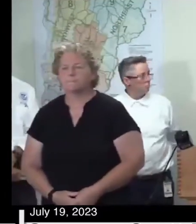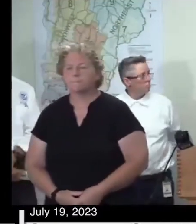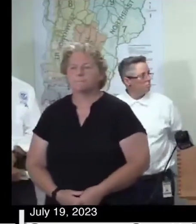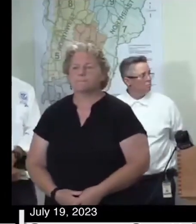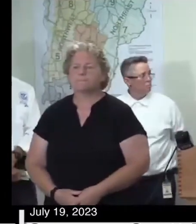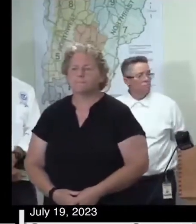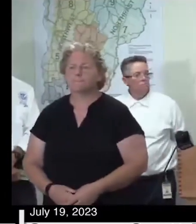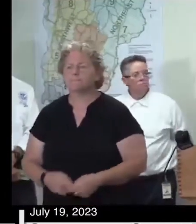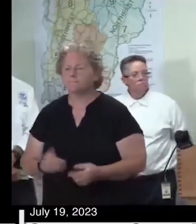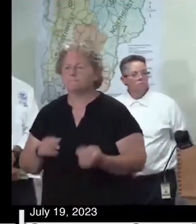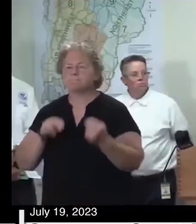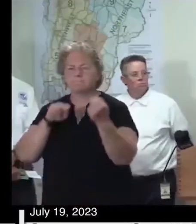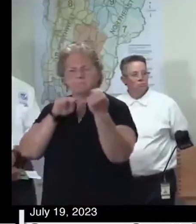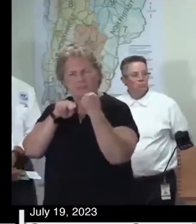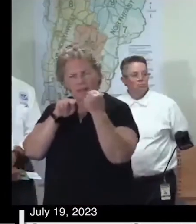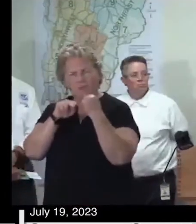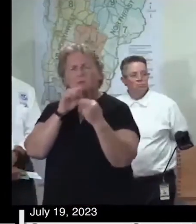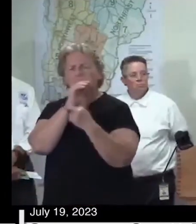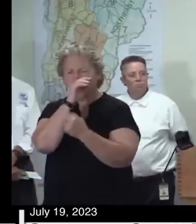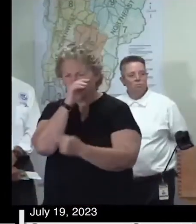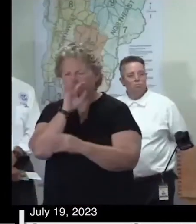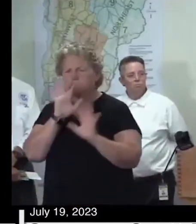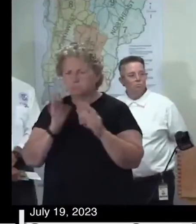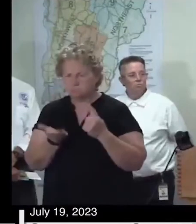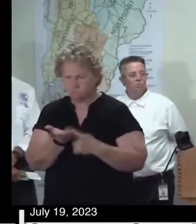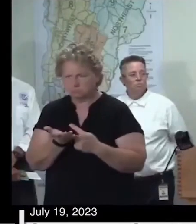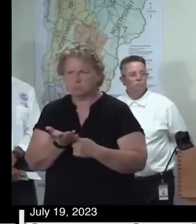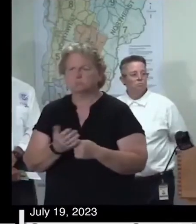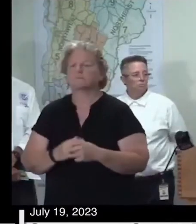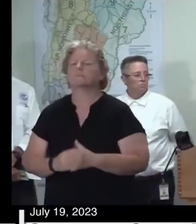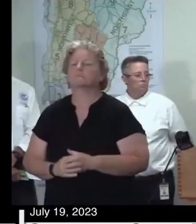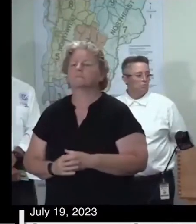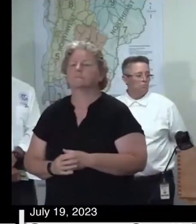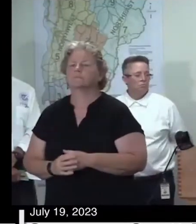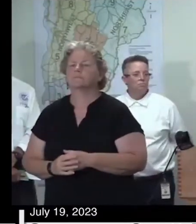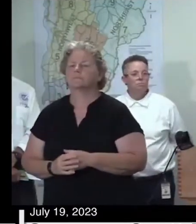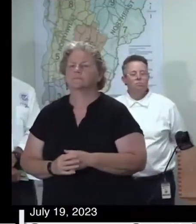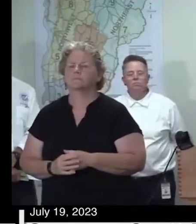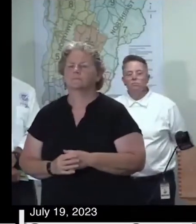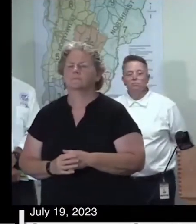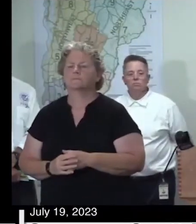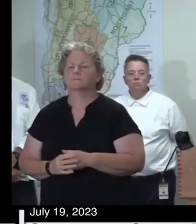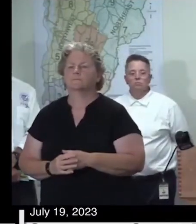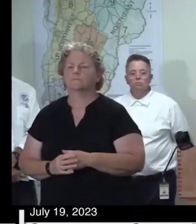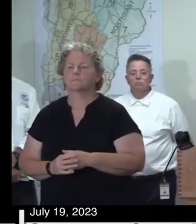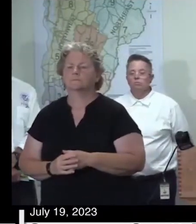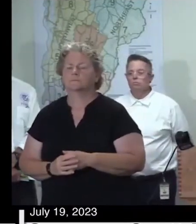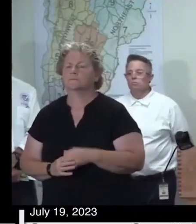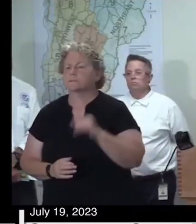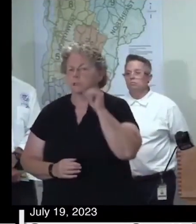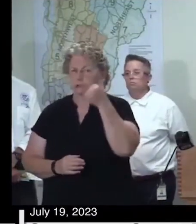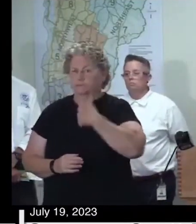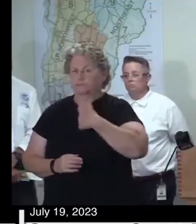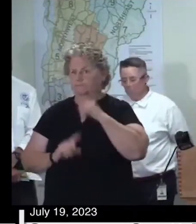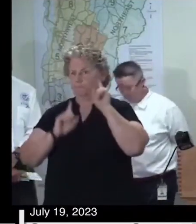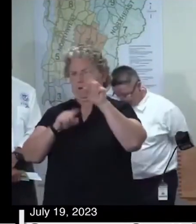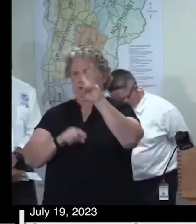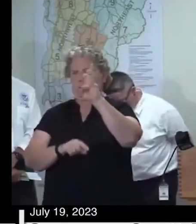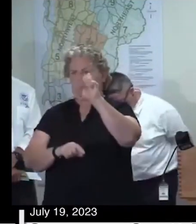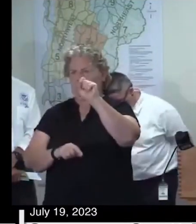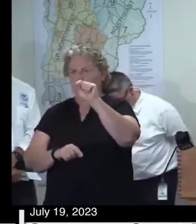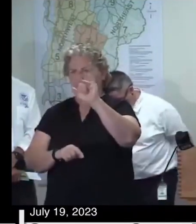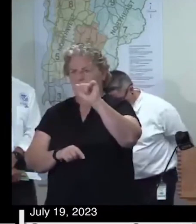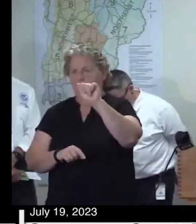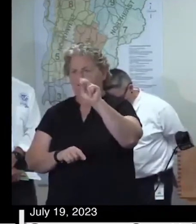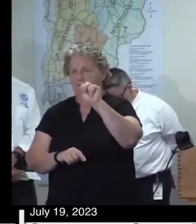but for instance, I was in Weston yesterday with the road commissioner and the entire select board of 3, I